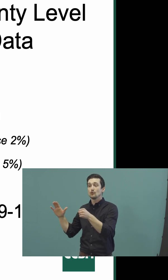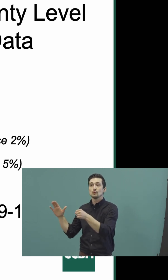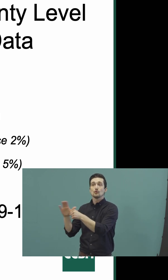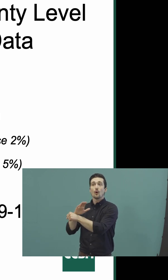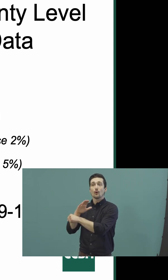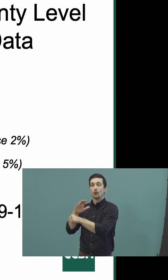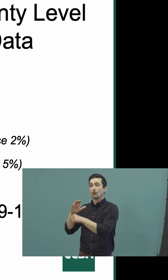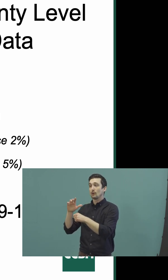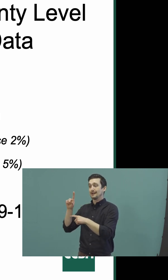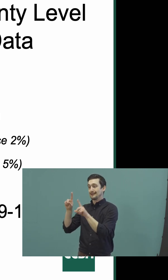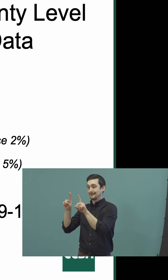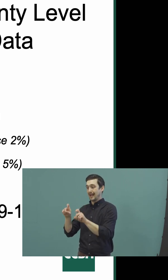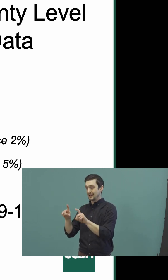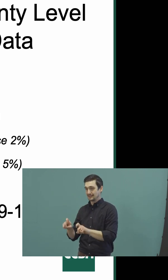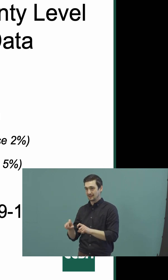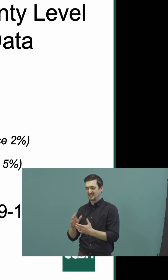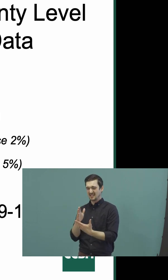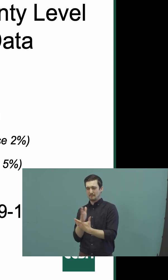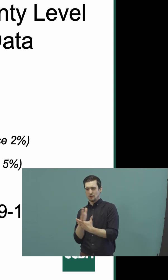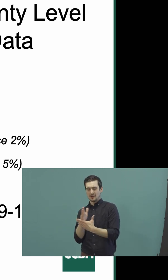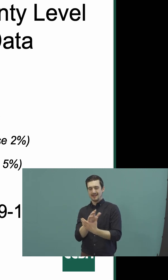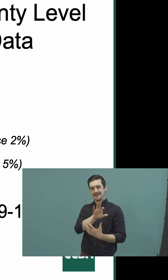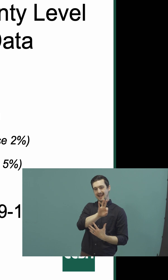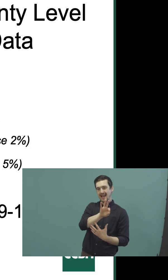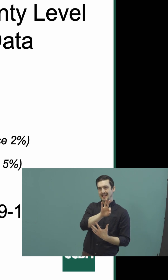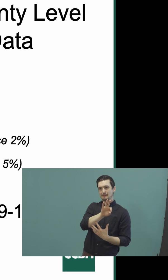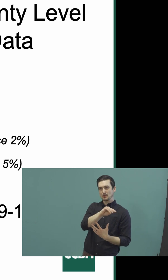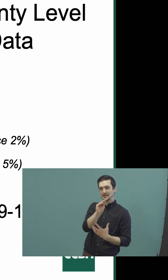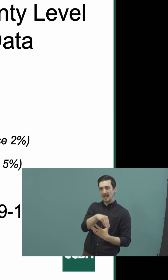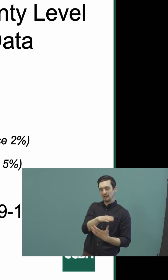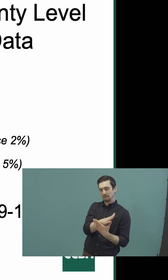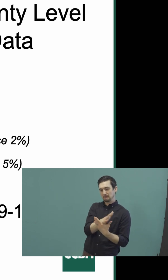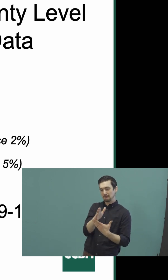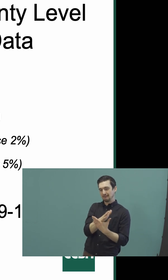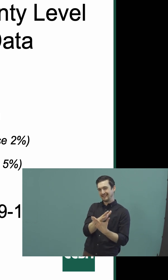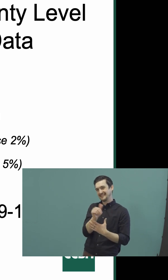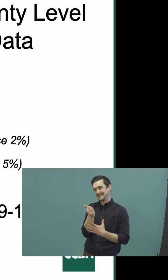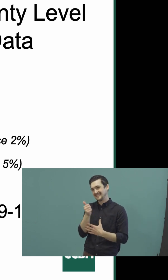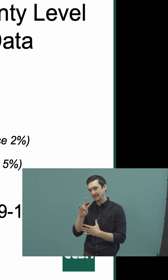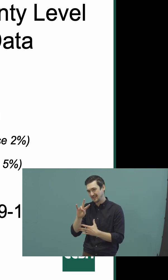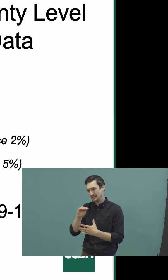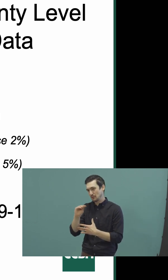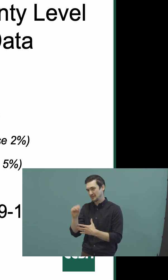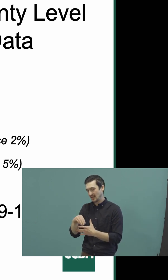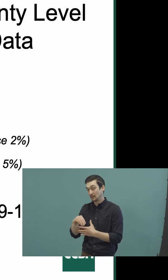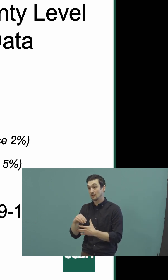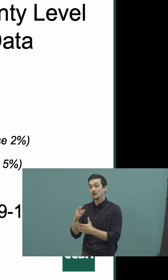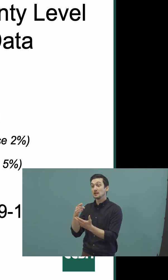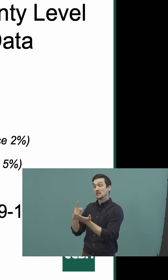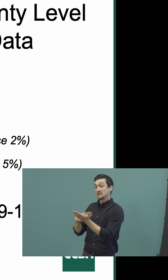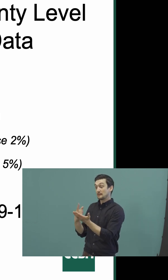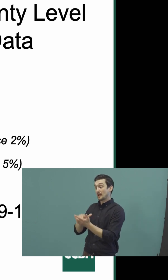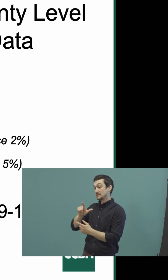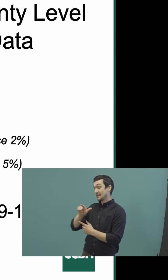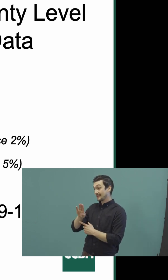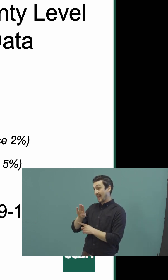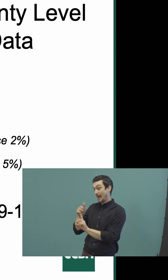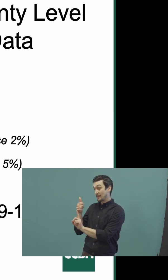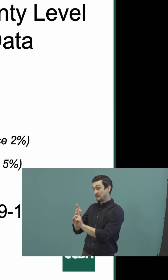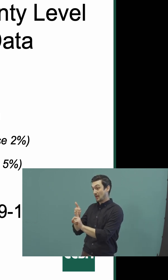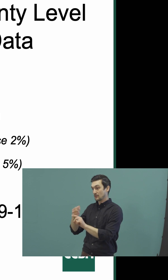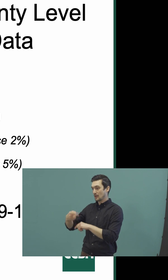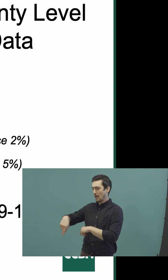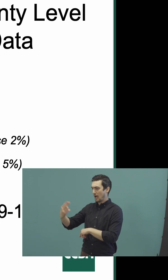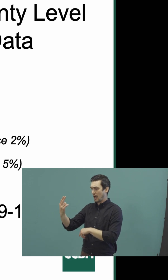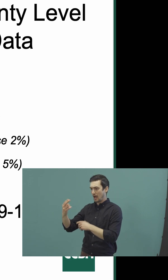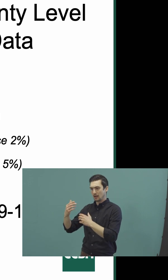run, is anywhere from 9 to 17%. And it's high in some labs because those are hospital labs,